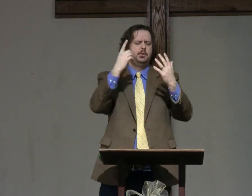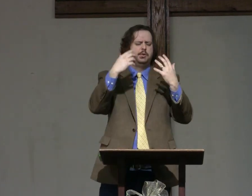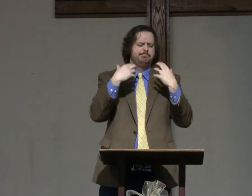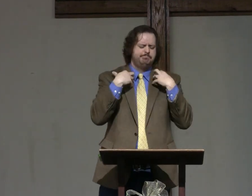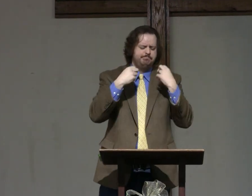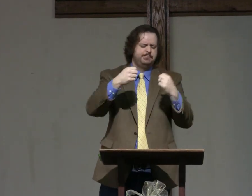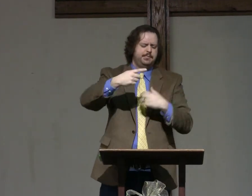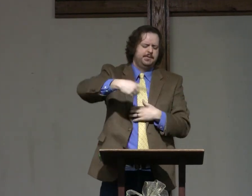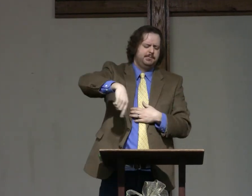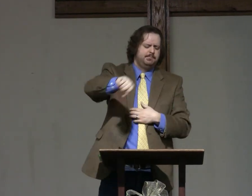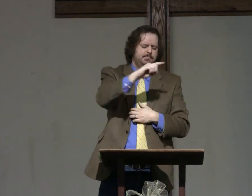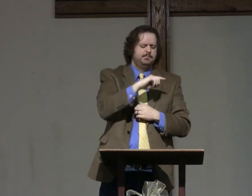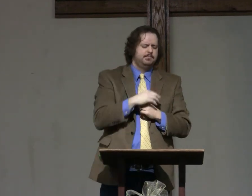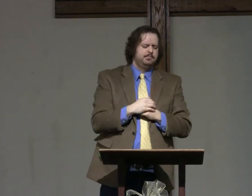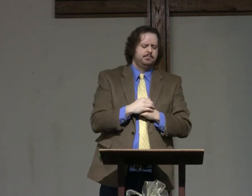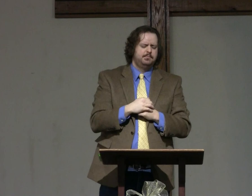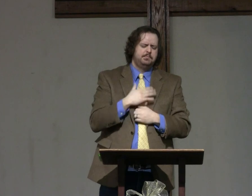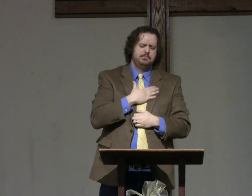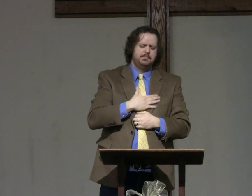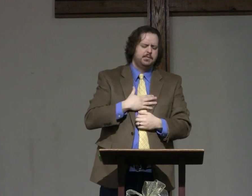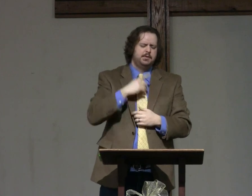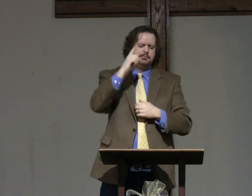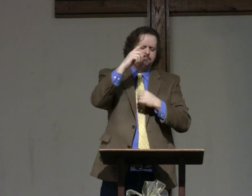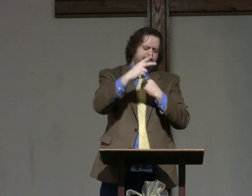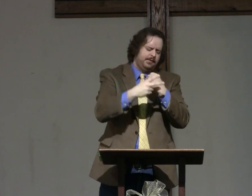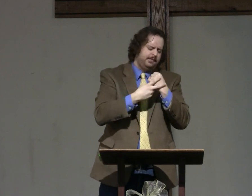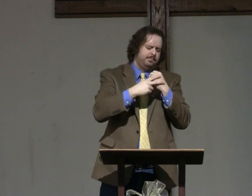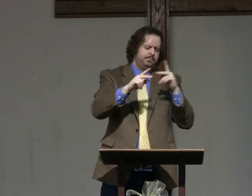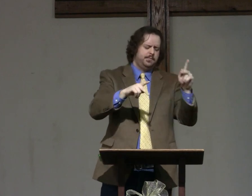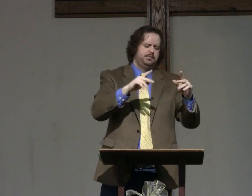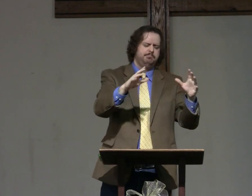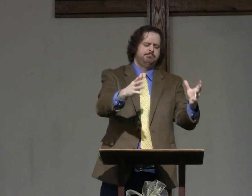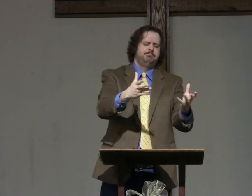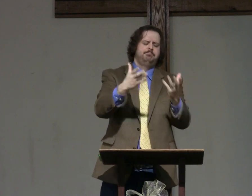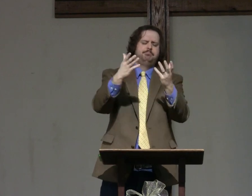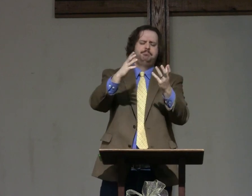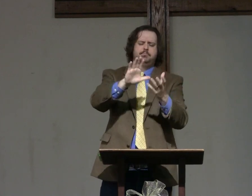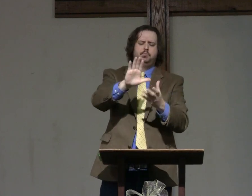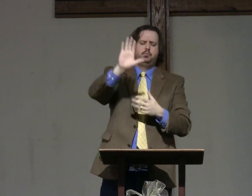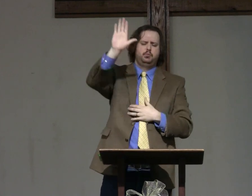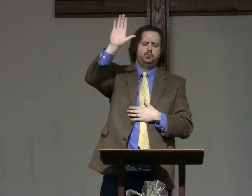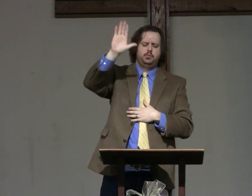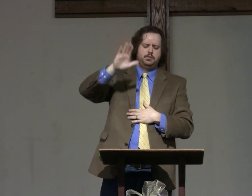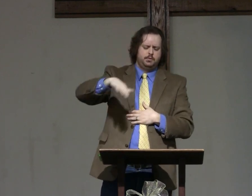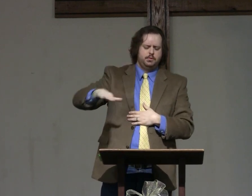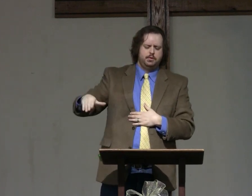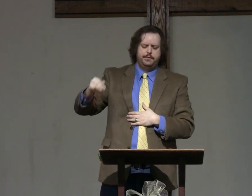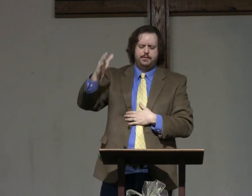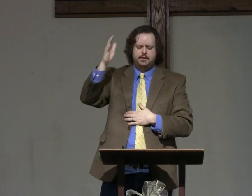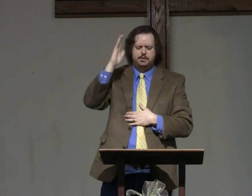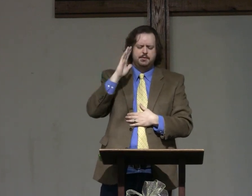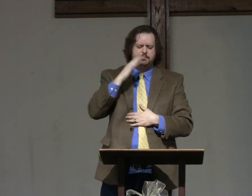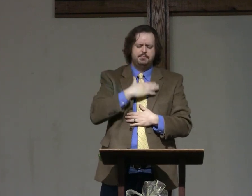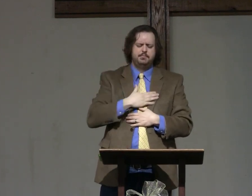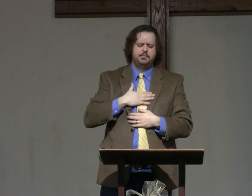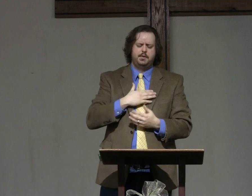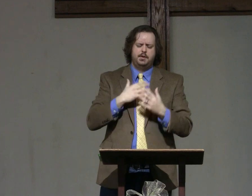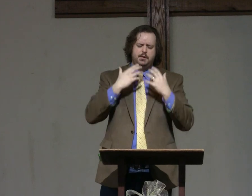Vision hurts. We pray you will heal them and save the people